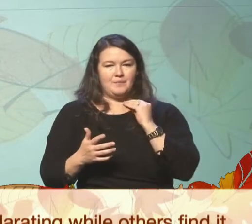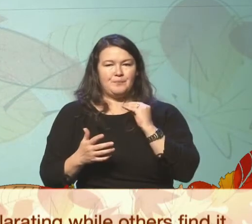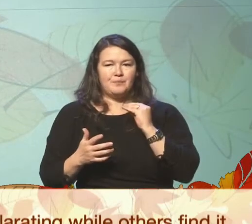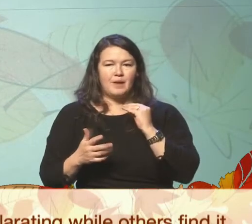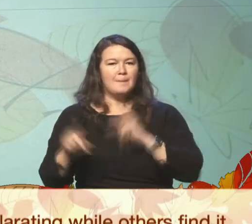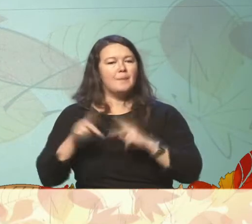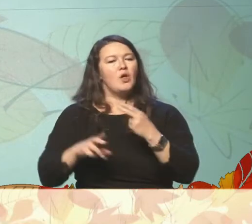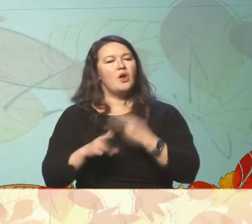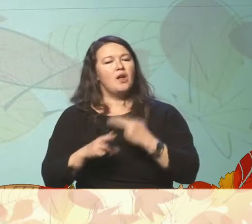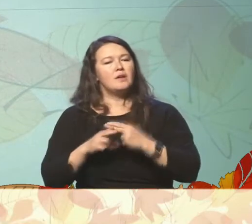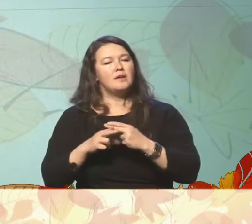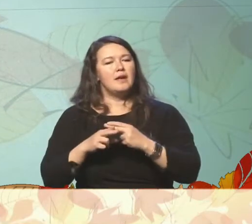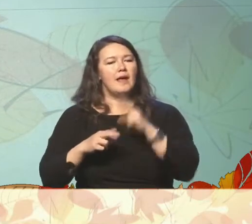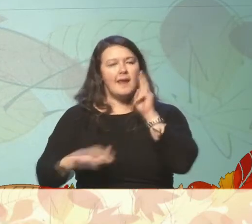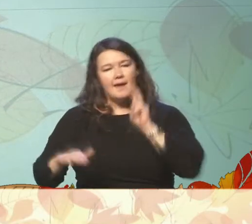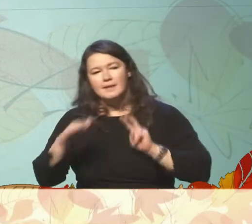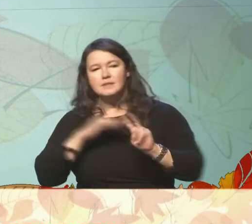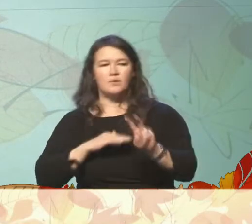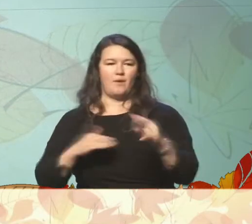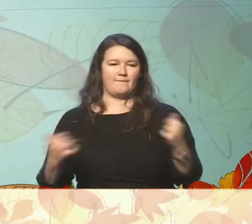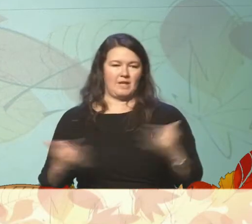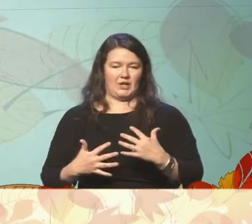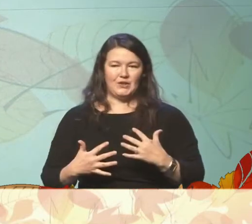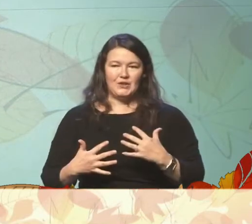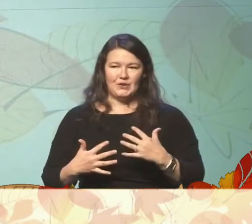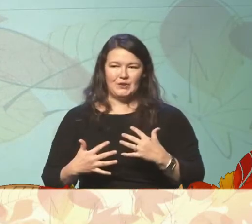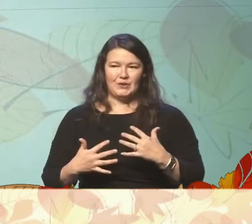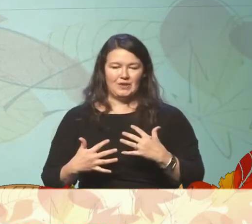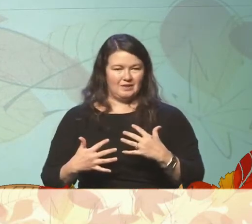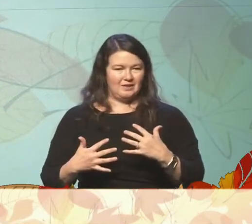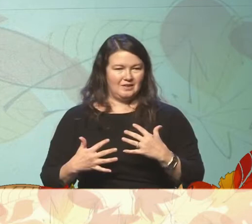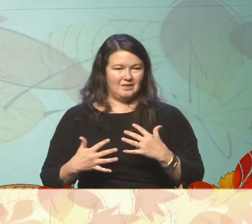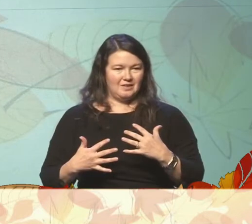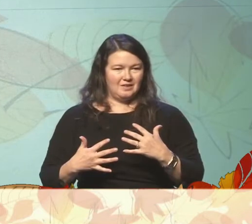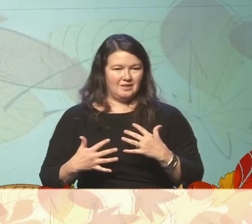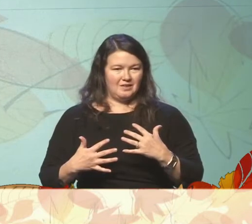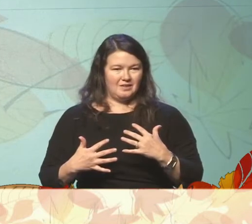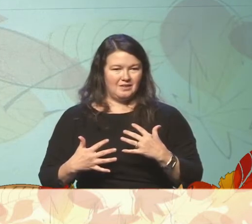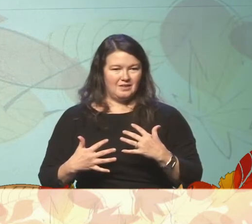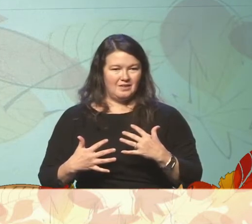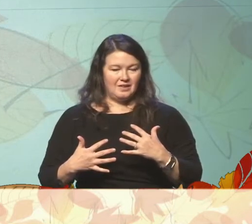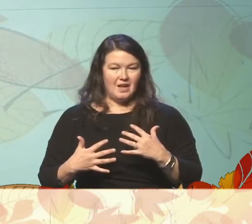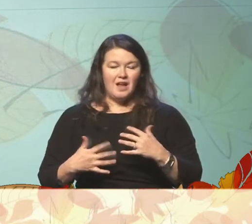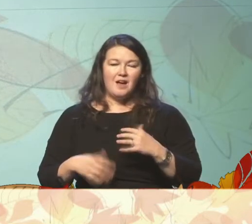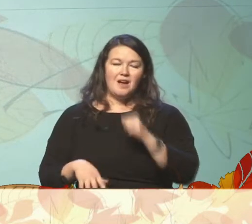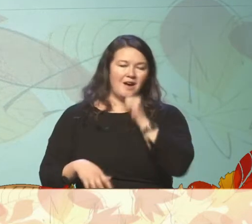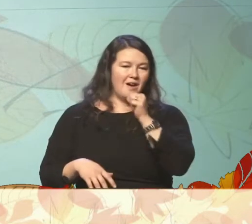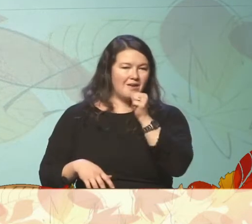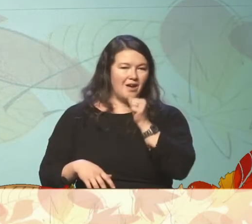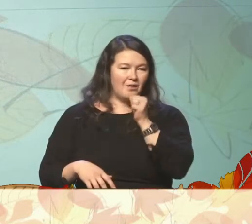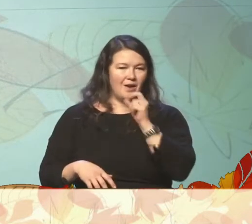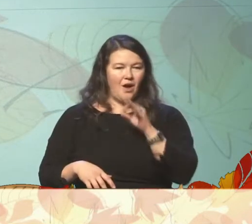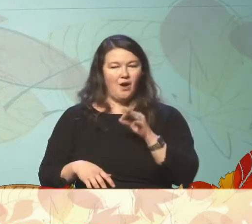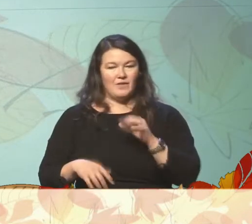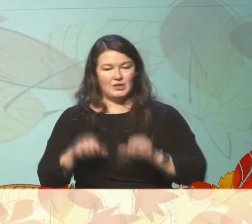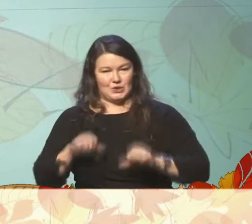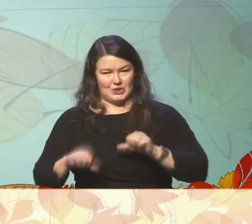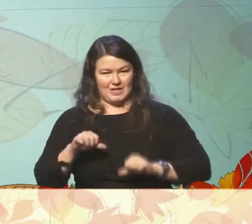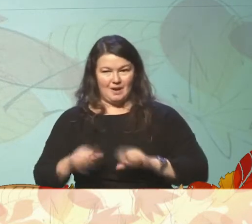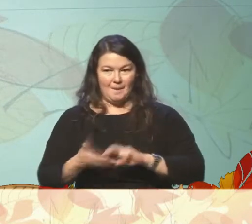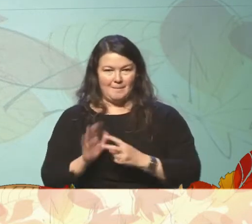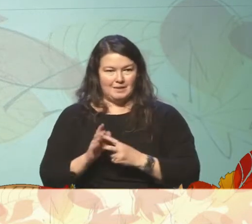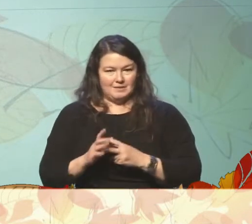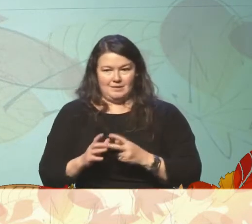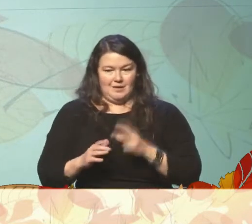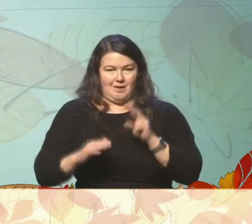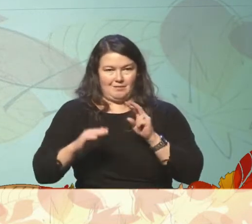it anticipatory fear, right? Anticipatory fear. An intolerance of uncertainty creates anticipatory fear.